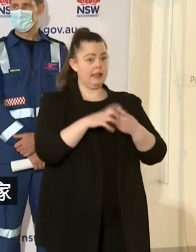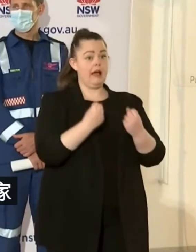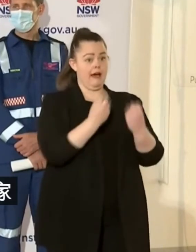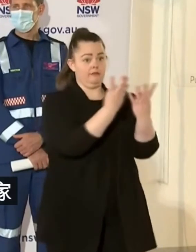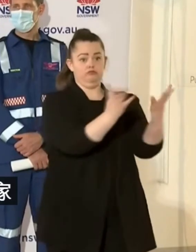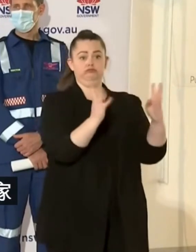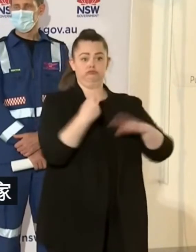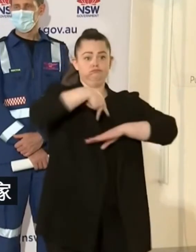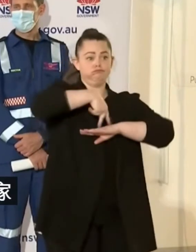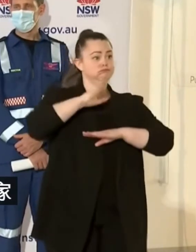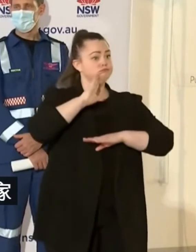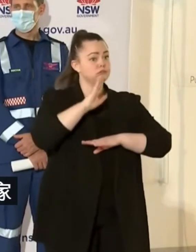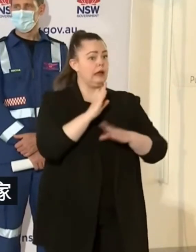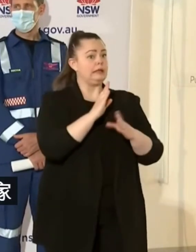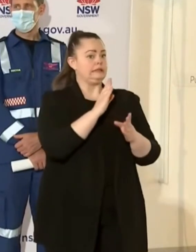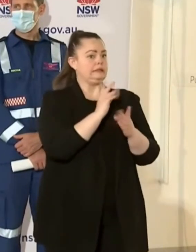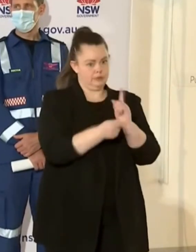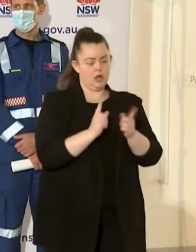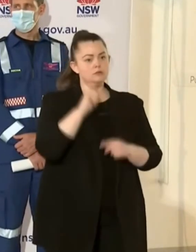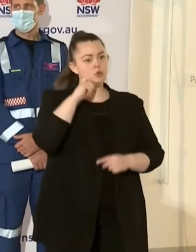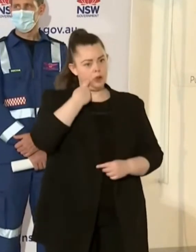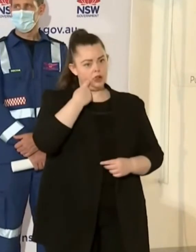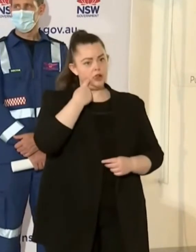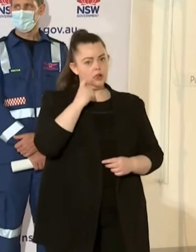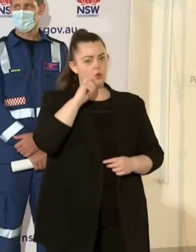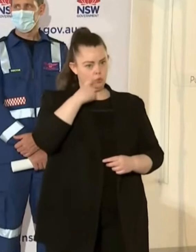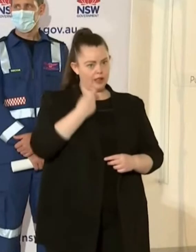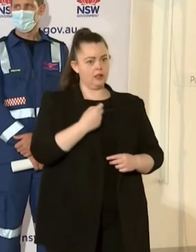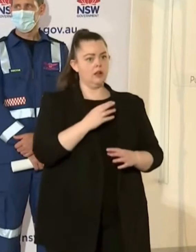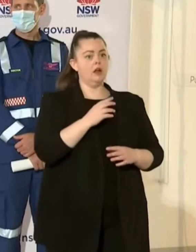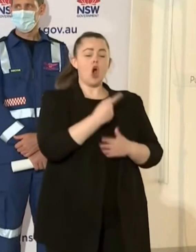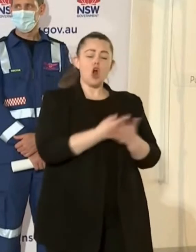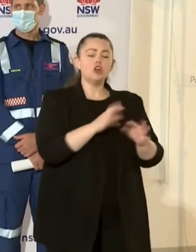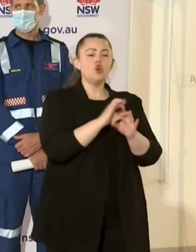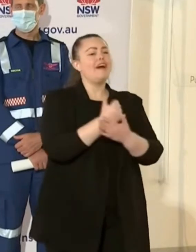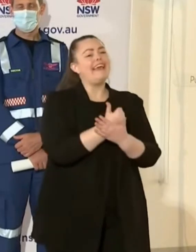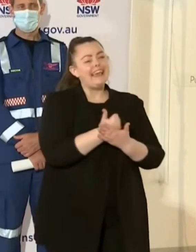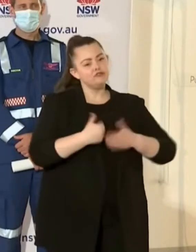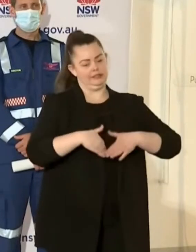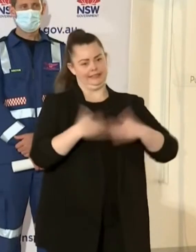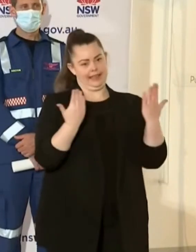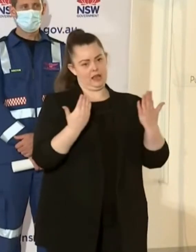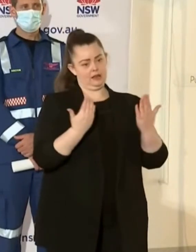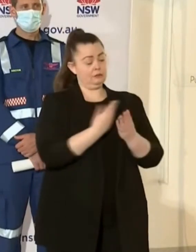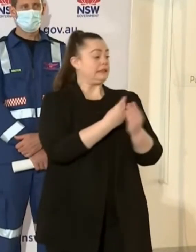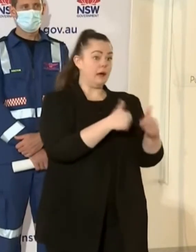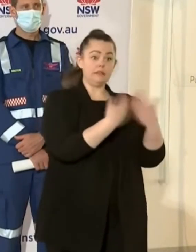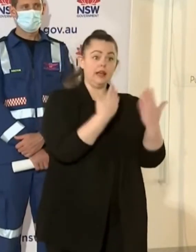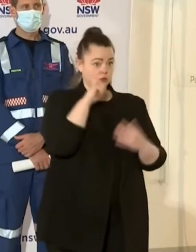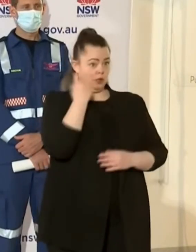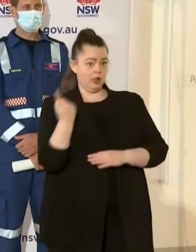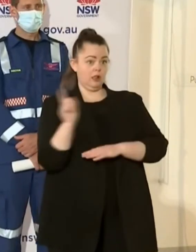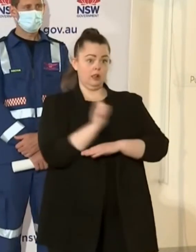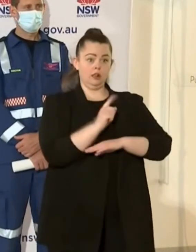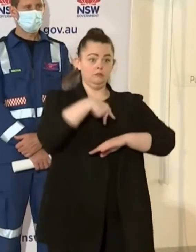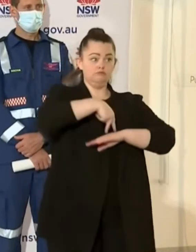here. I mean, we're getting up into higher numbers, and we need to have the time to be able to bring our focus with clear minds as